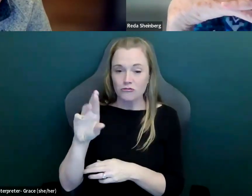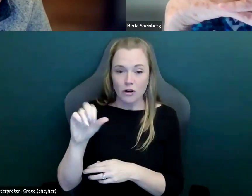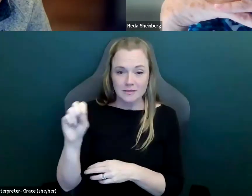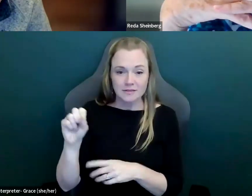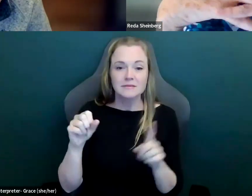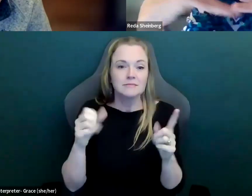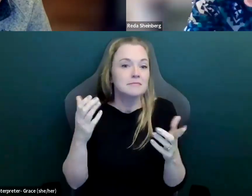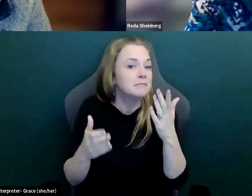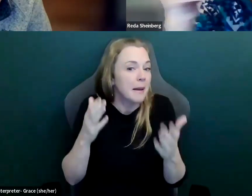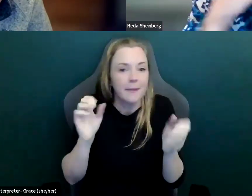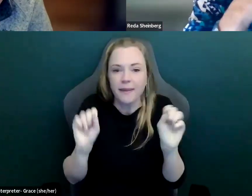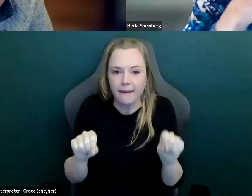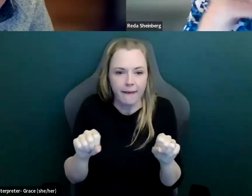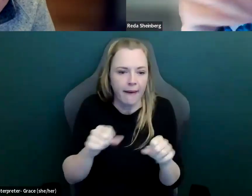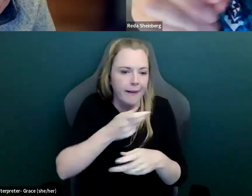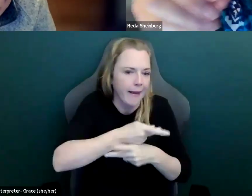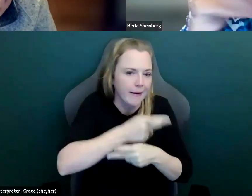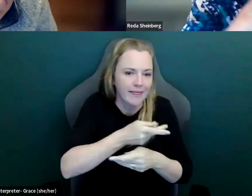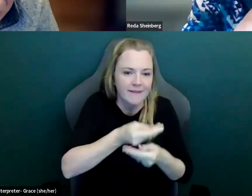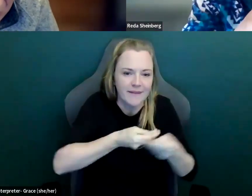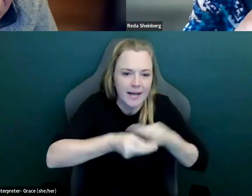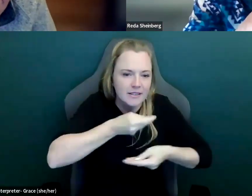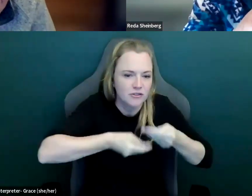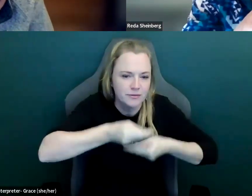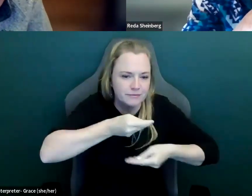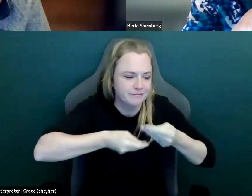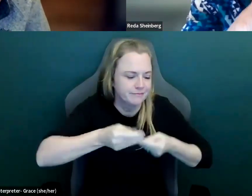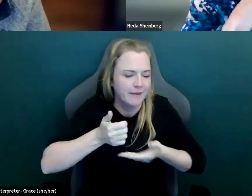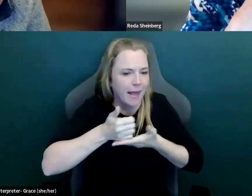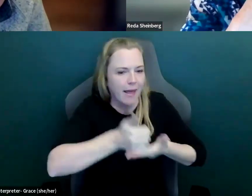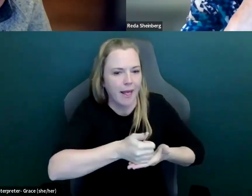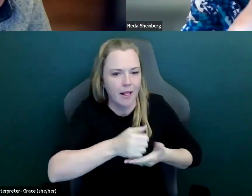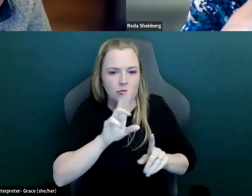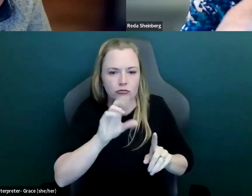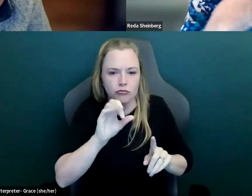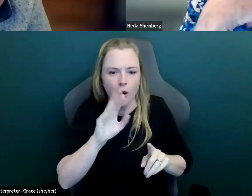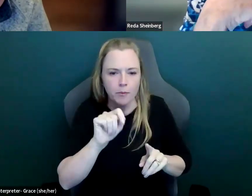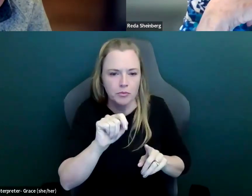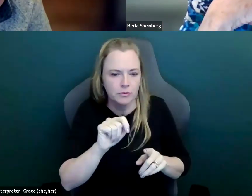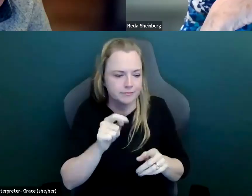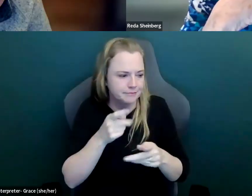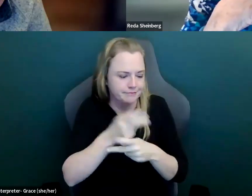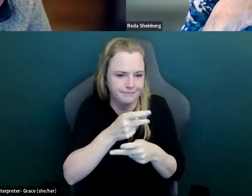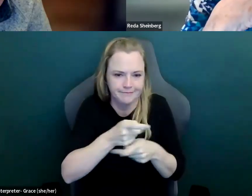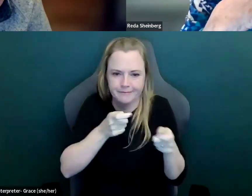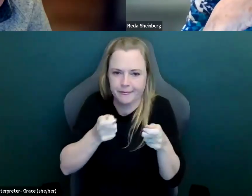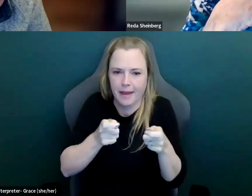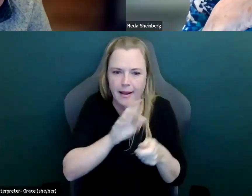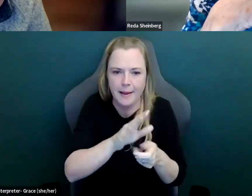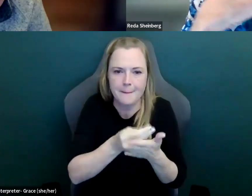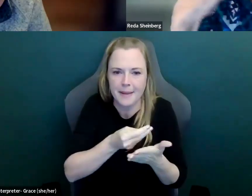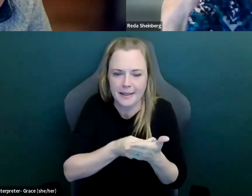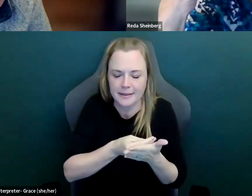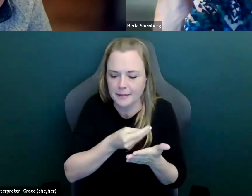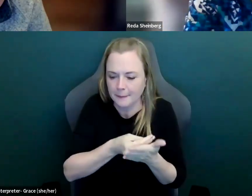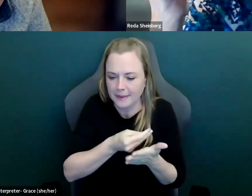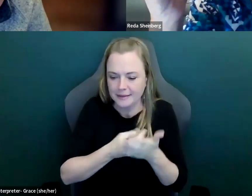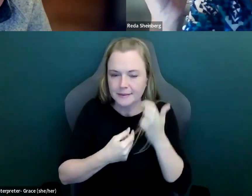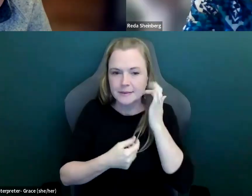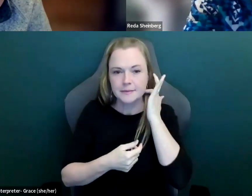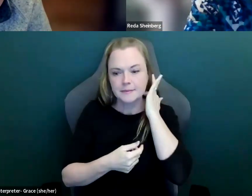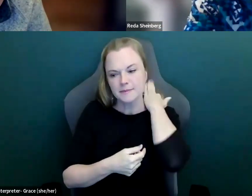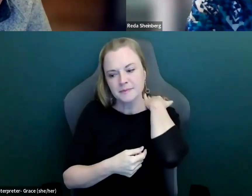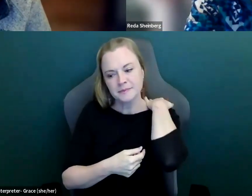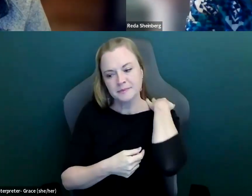financial and help Robert manage the money. Because that is one area I think, we cannot give him